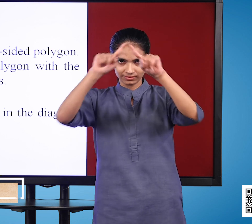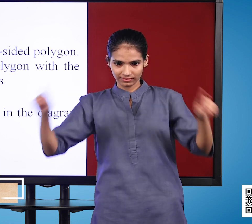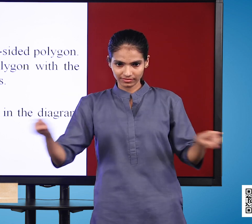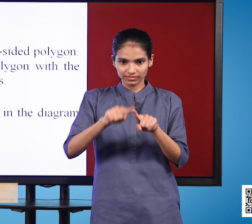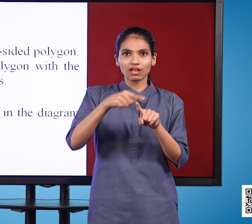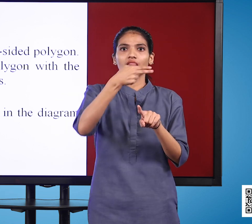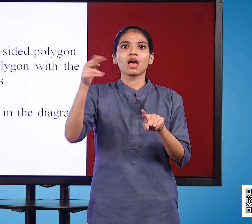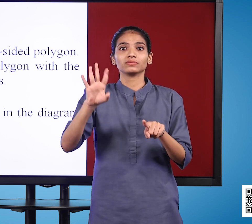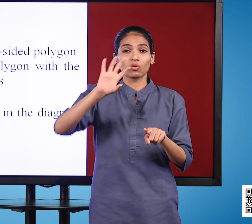Triangles.